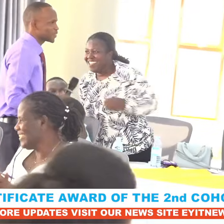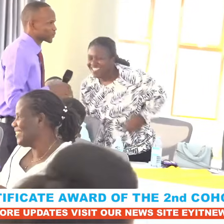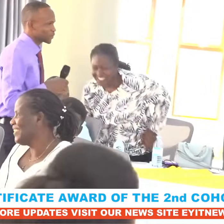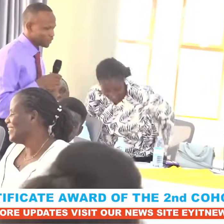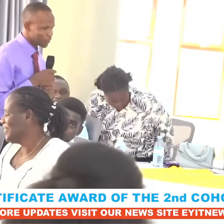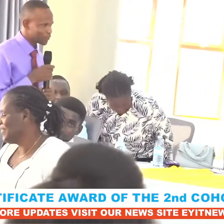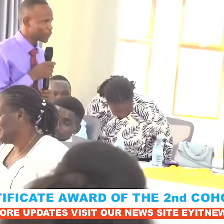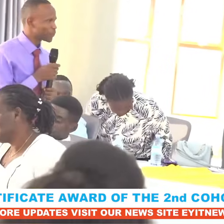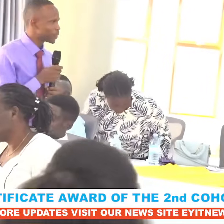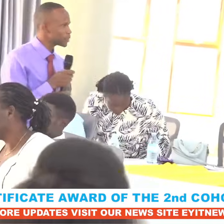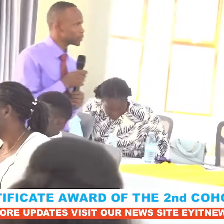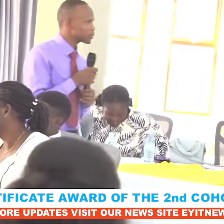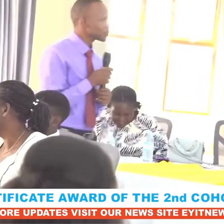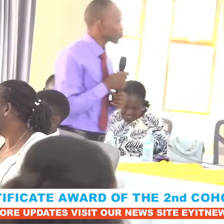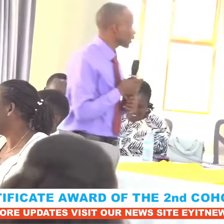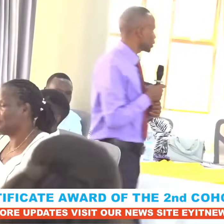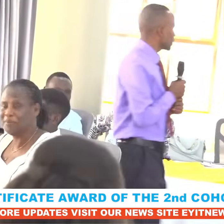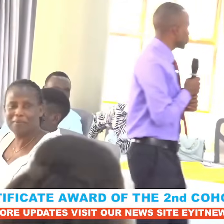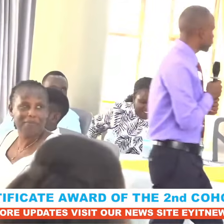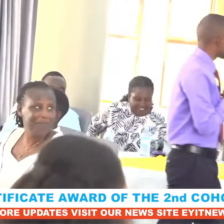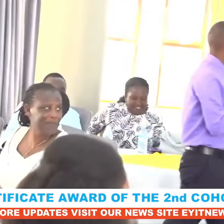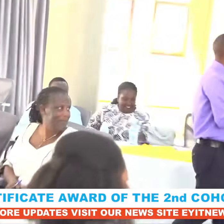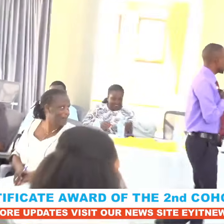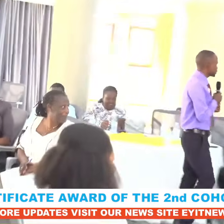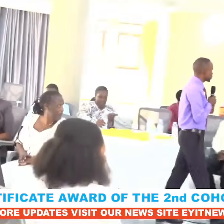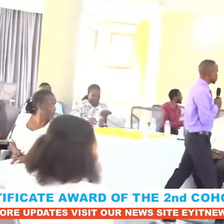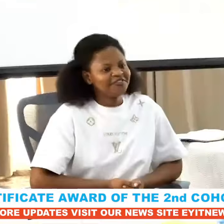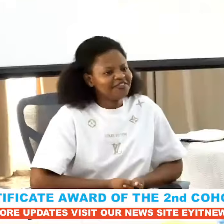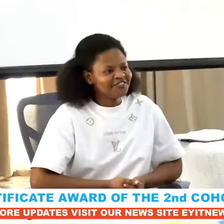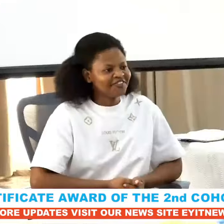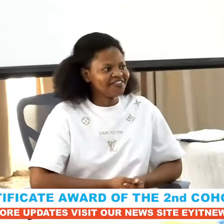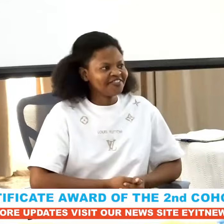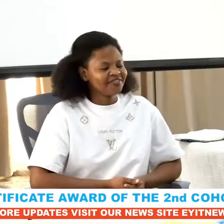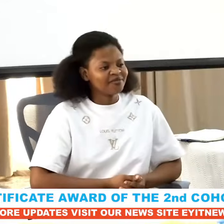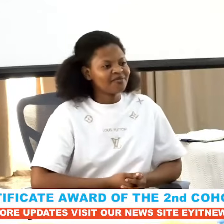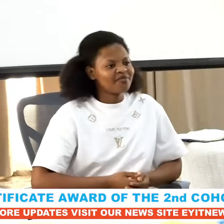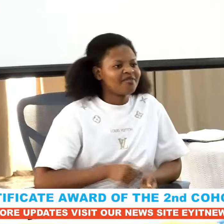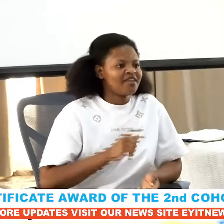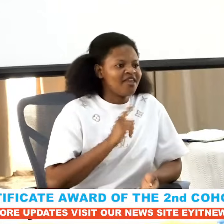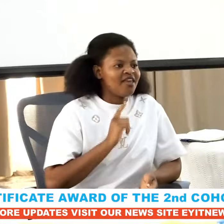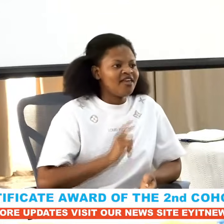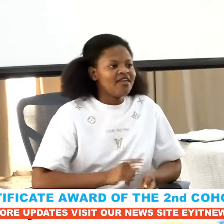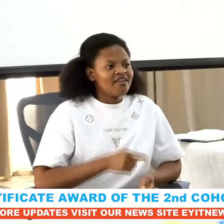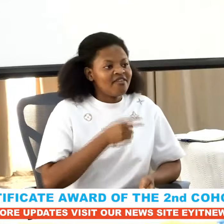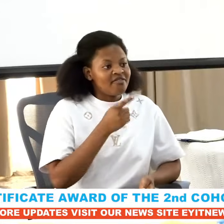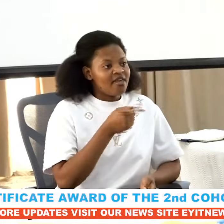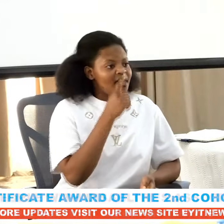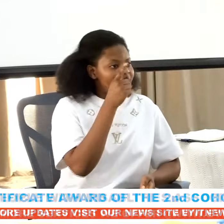Thank you so much. Then we have you.